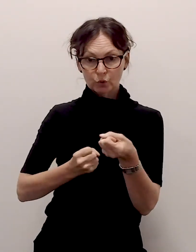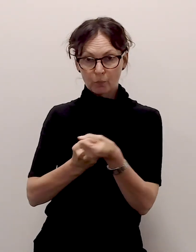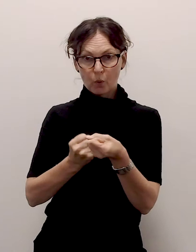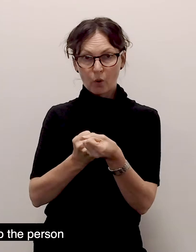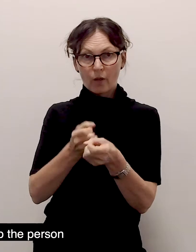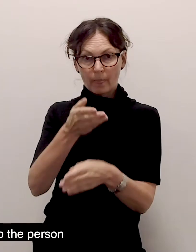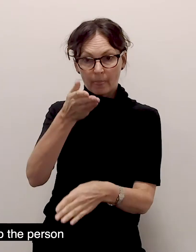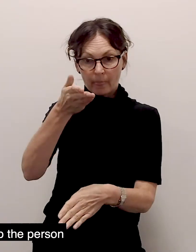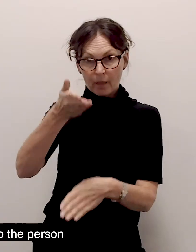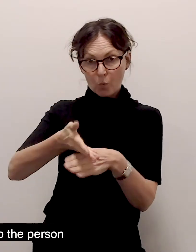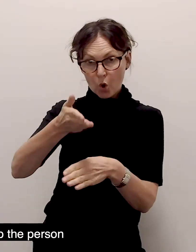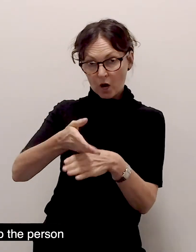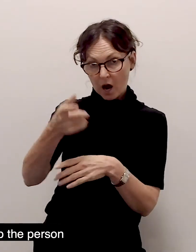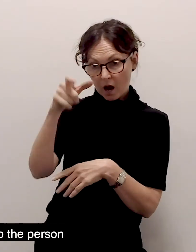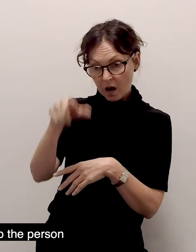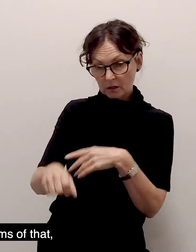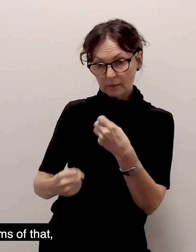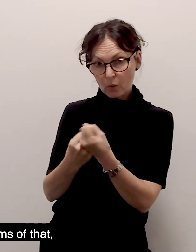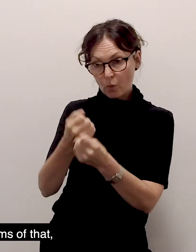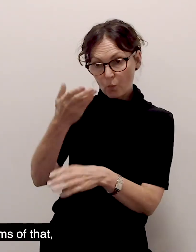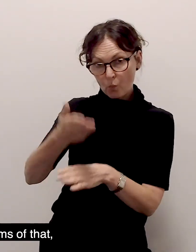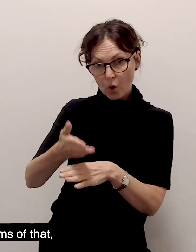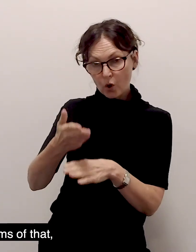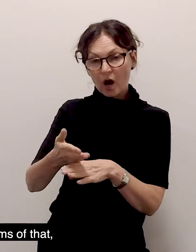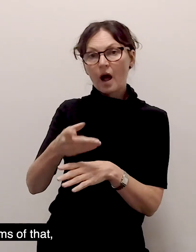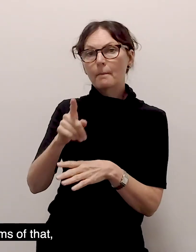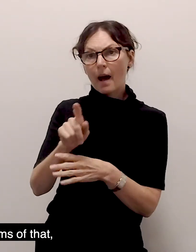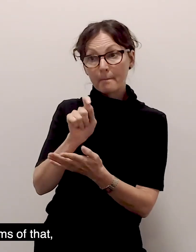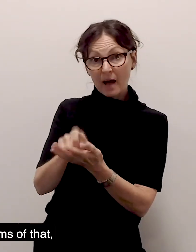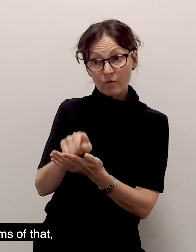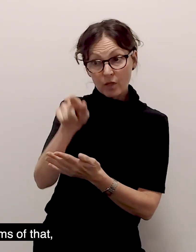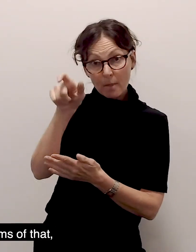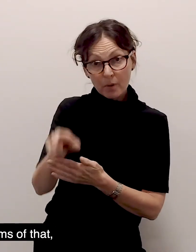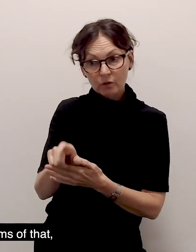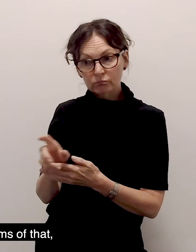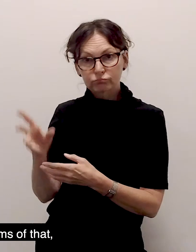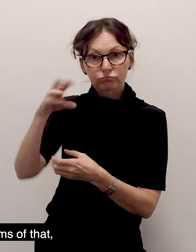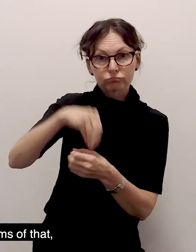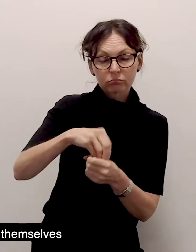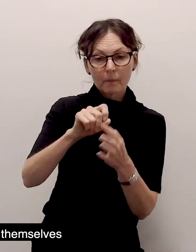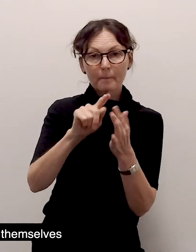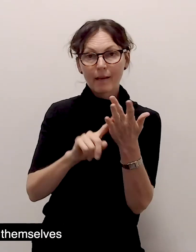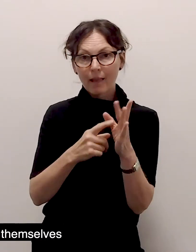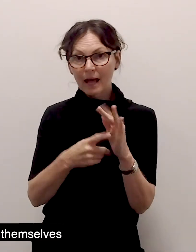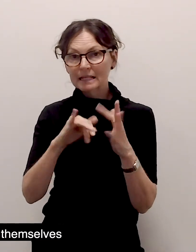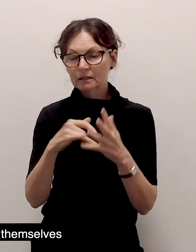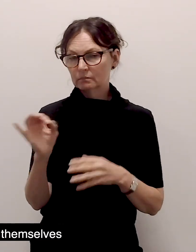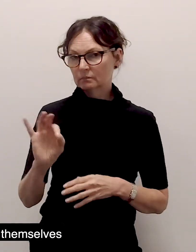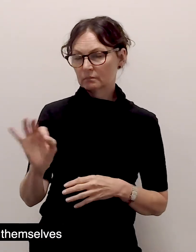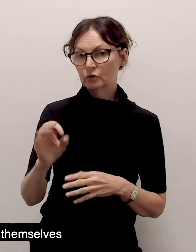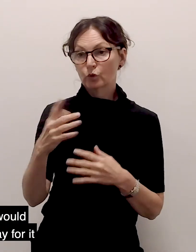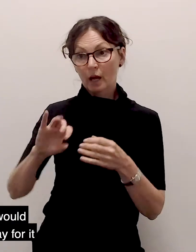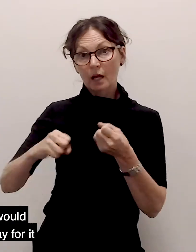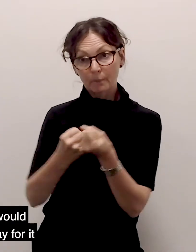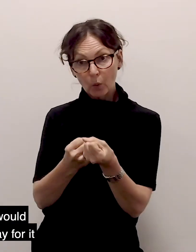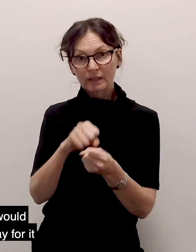themselves. So they'd be there to help the person or direct them. So in terms of that, if they're doing the class